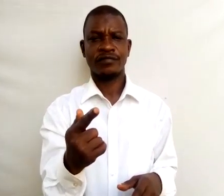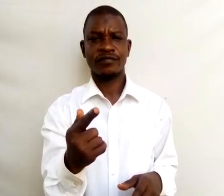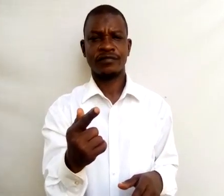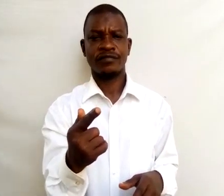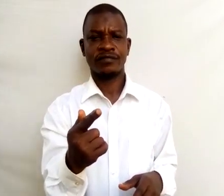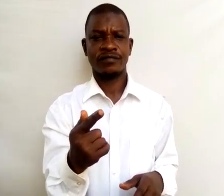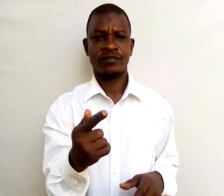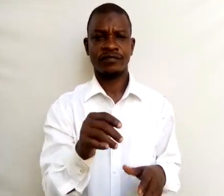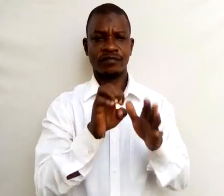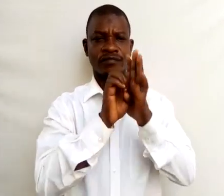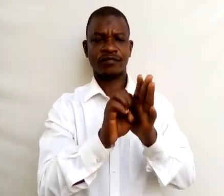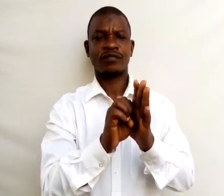Example,